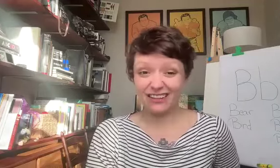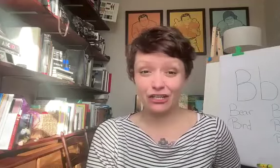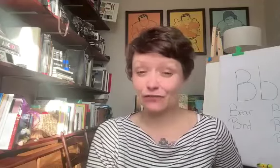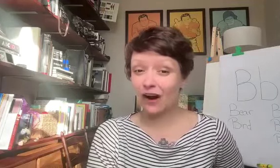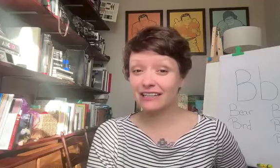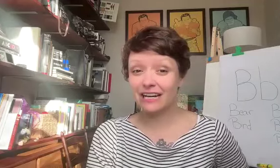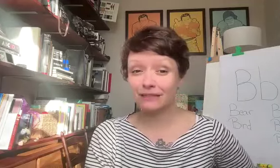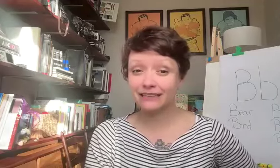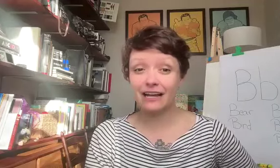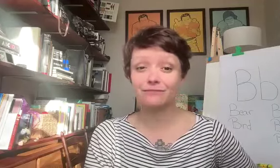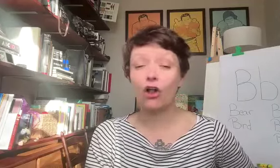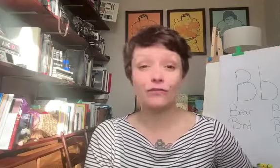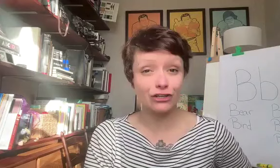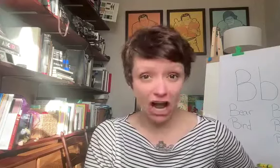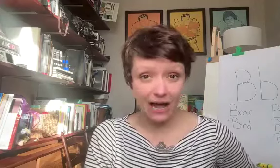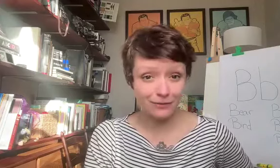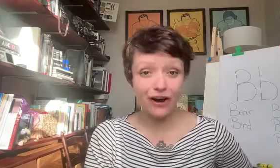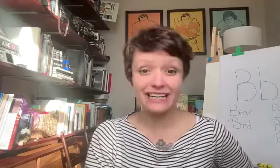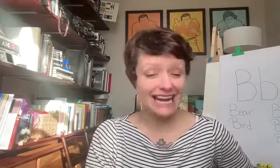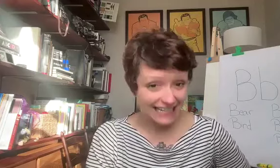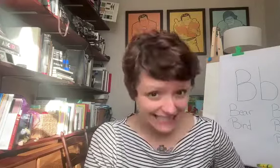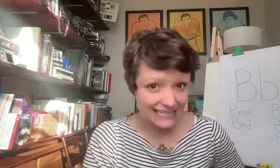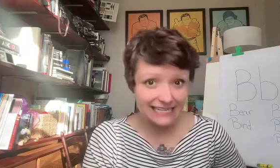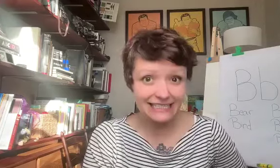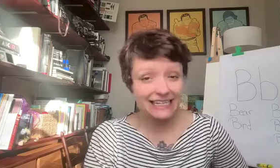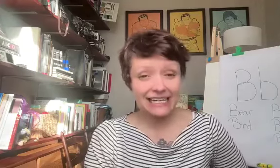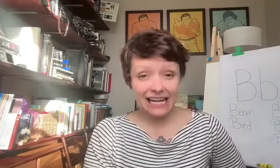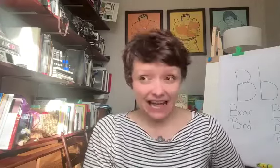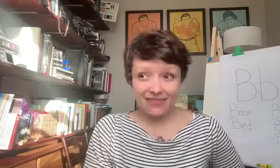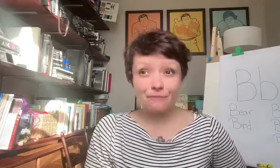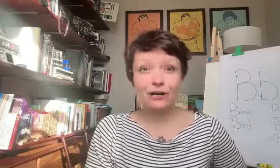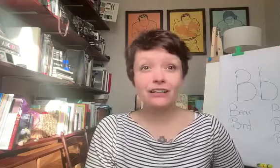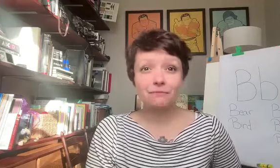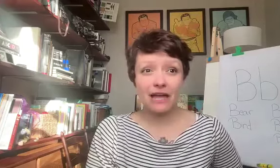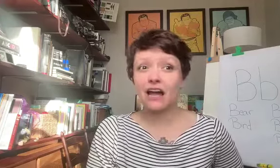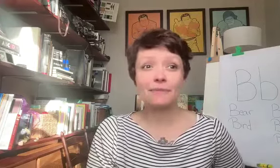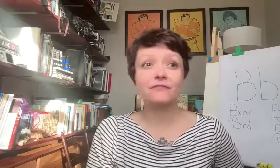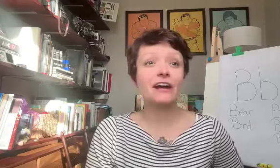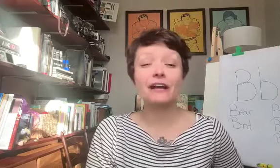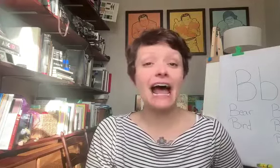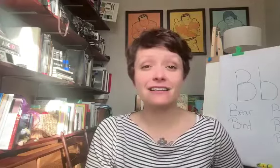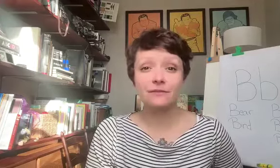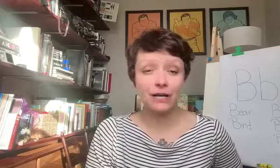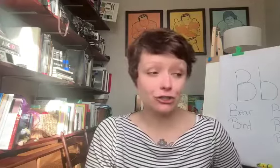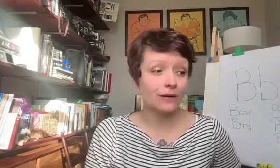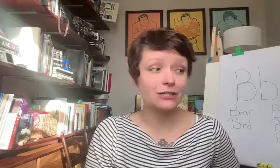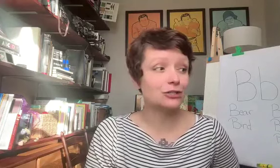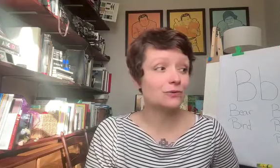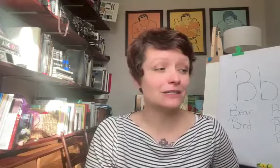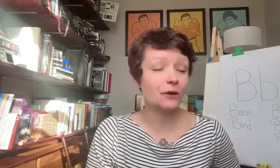calendar, you've already done all of your jobs, you've already taken attendance, and that book may come at the very end because you're going to do something